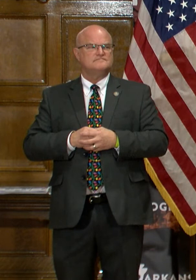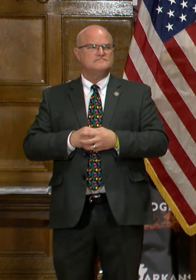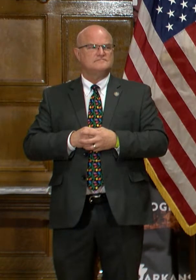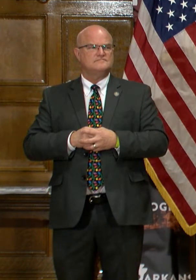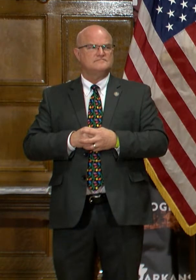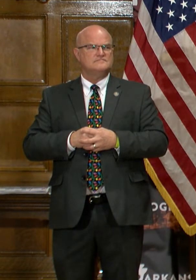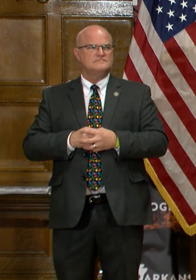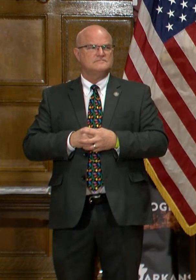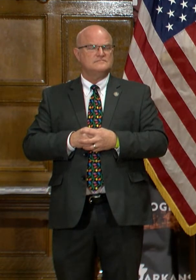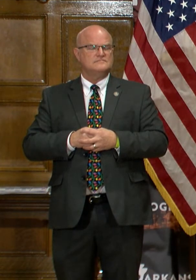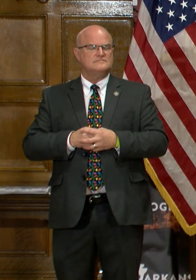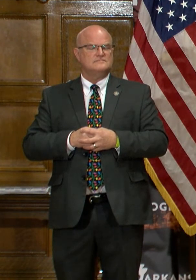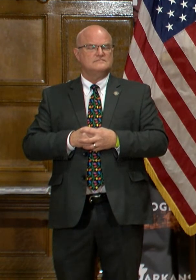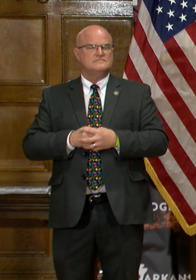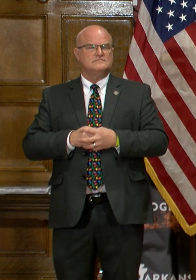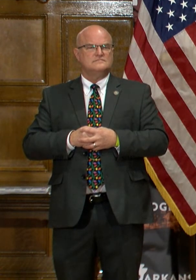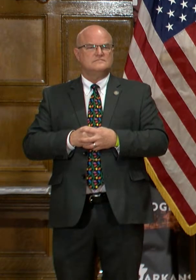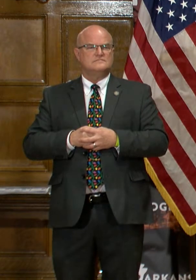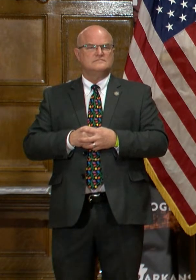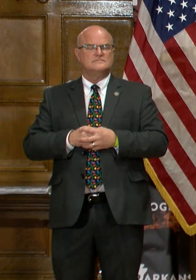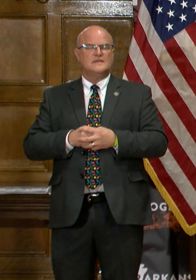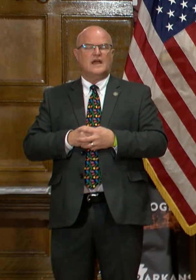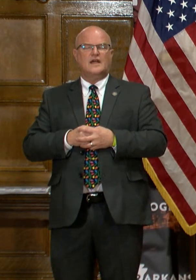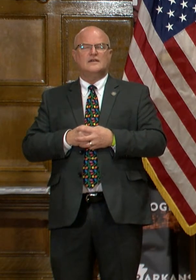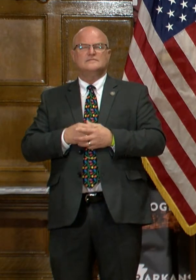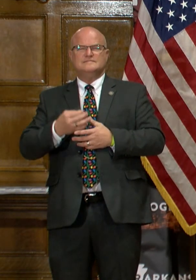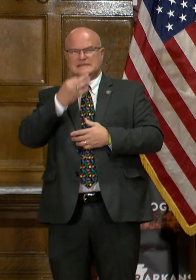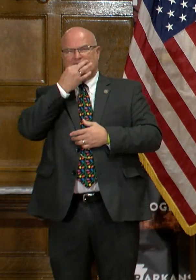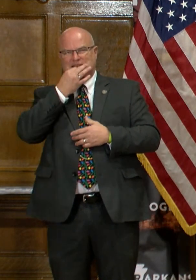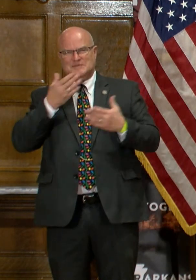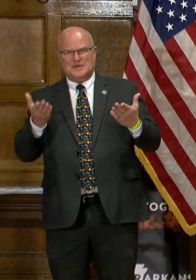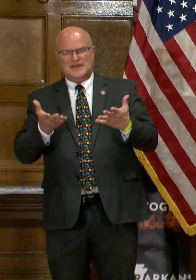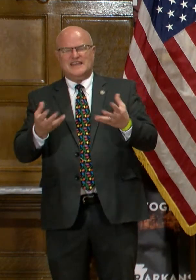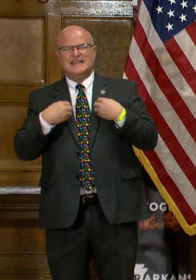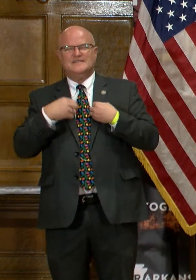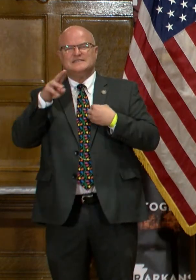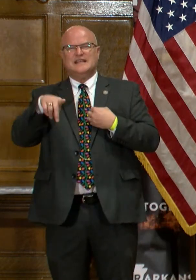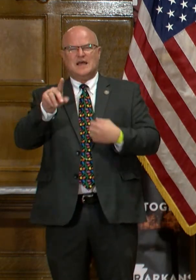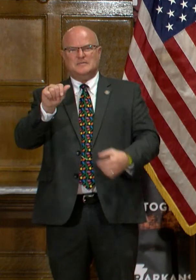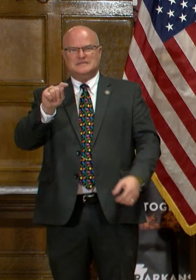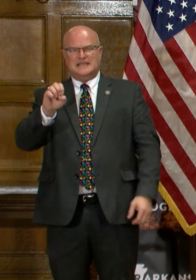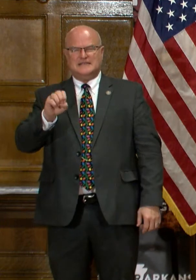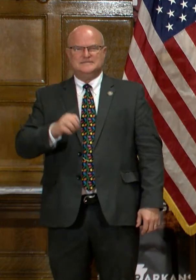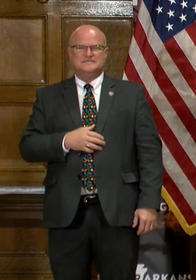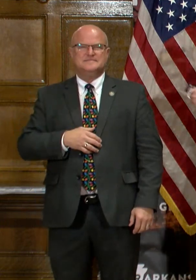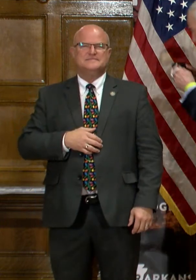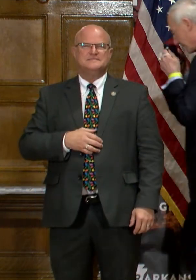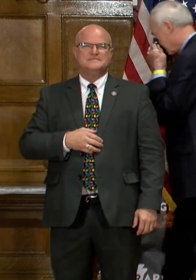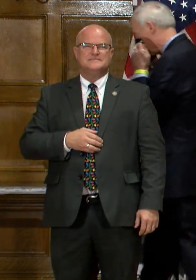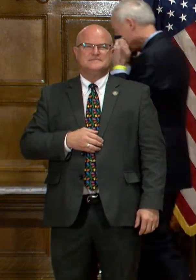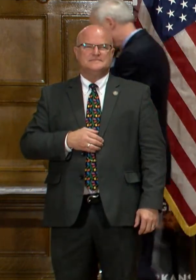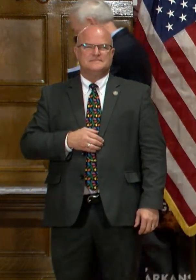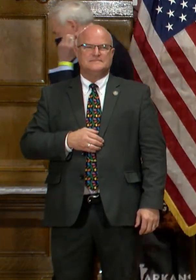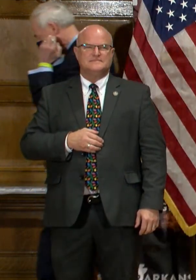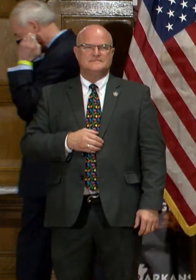good. Our resident expert here, give us a little update.